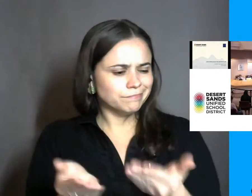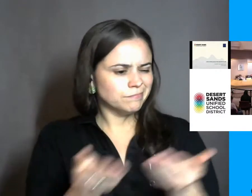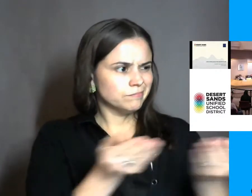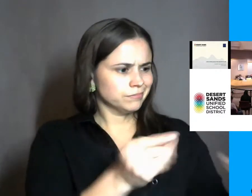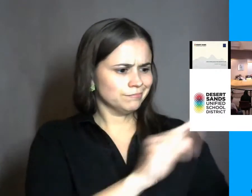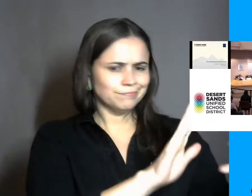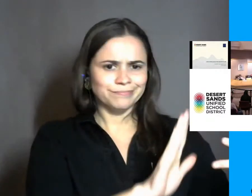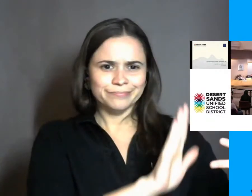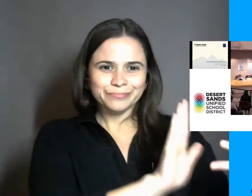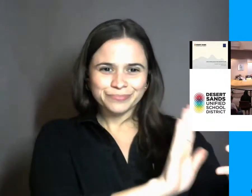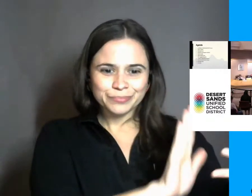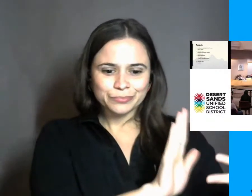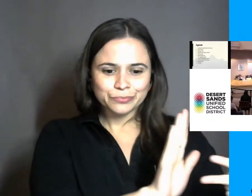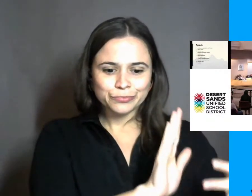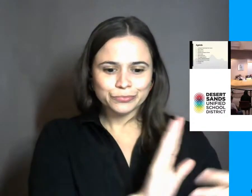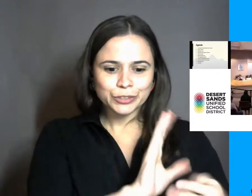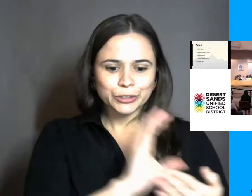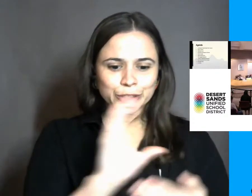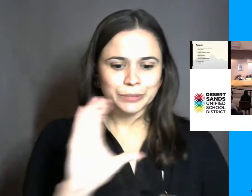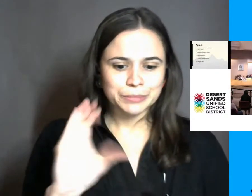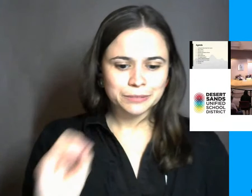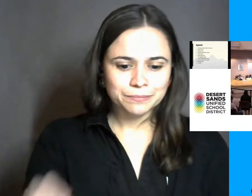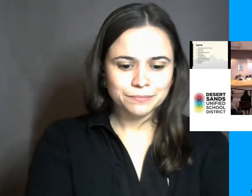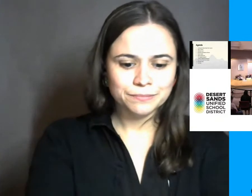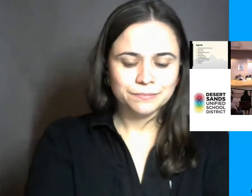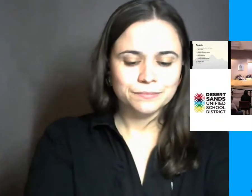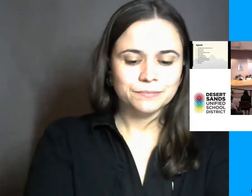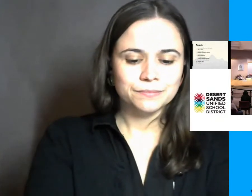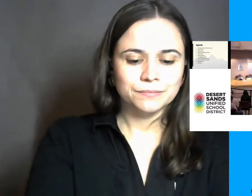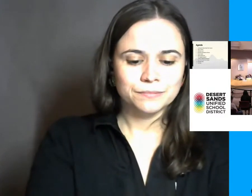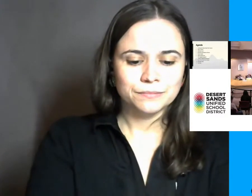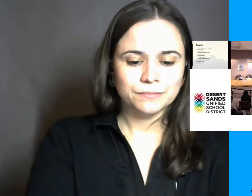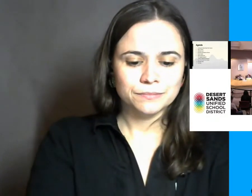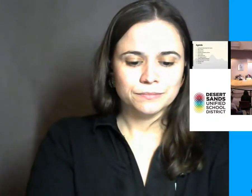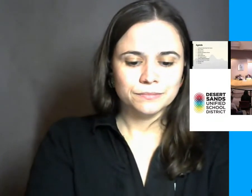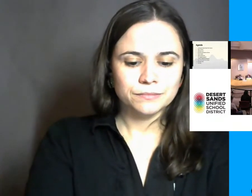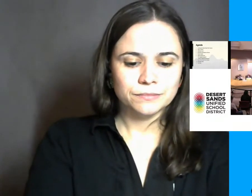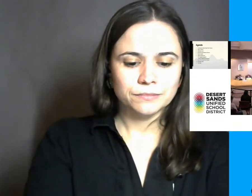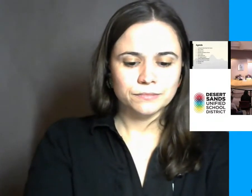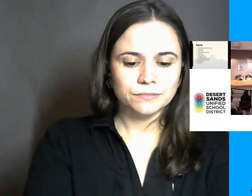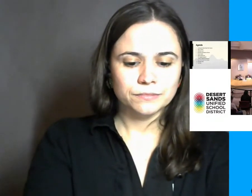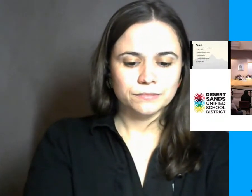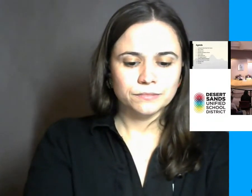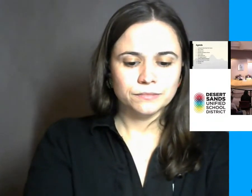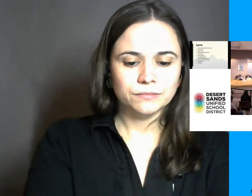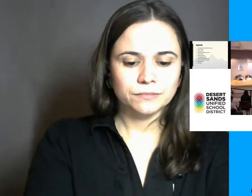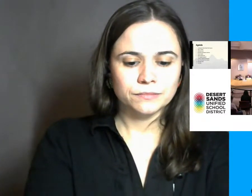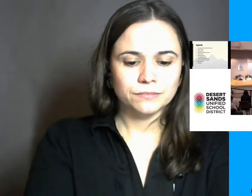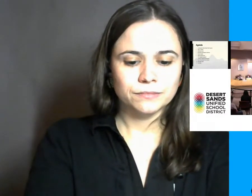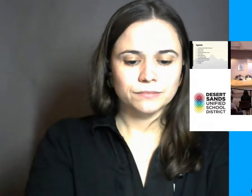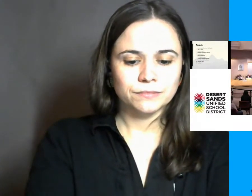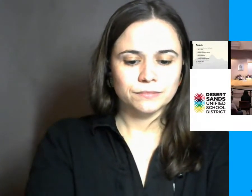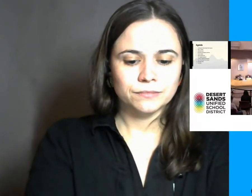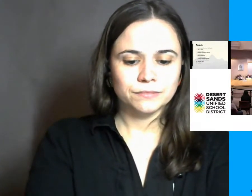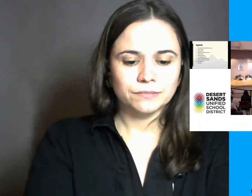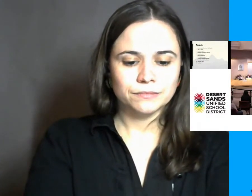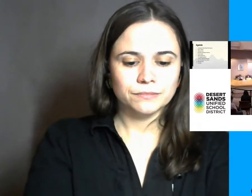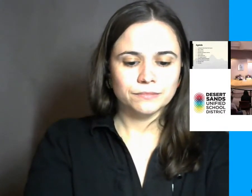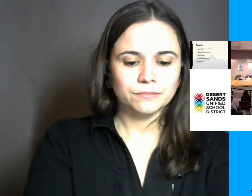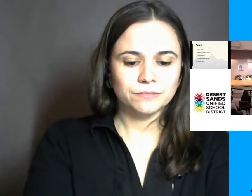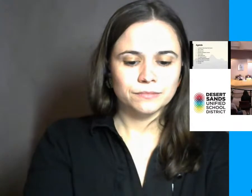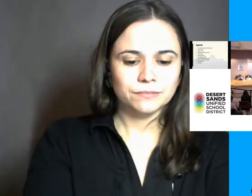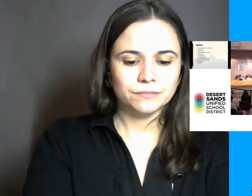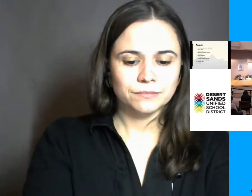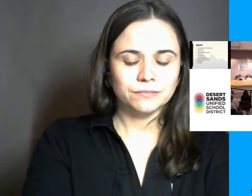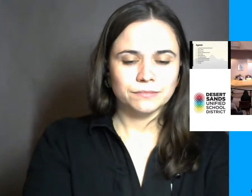long-range facilities master plan. So today we're going to be covering about 10 various elements of the